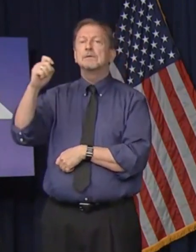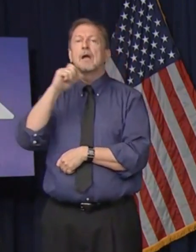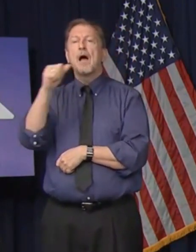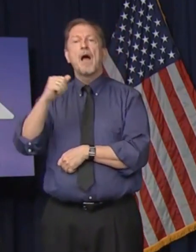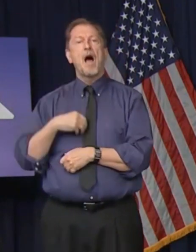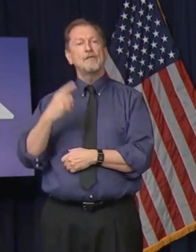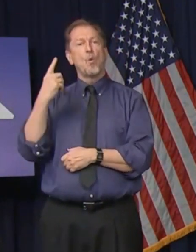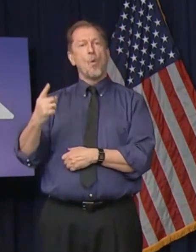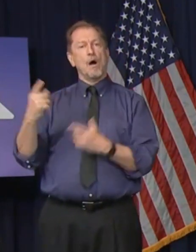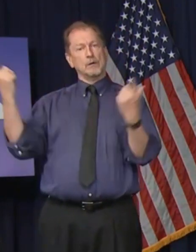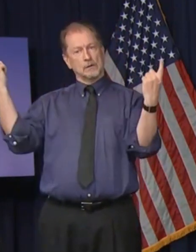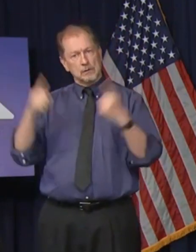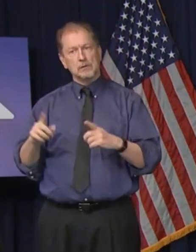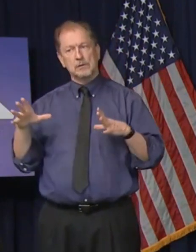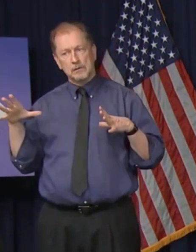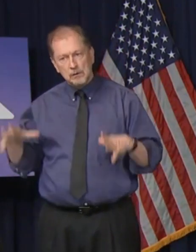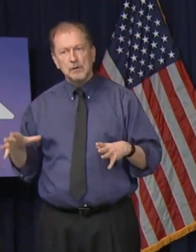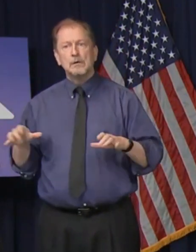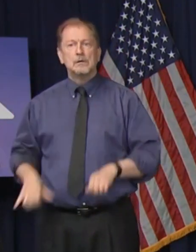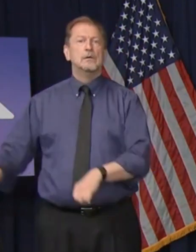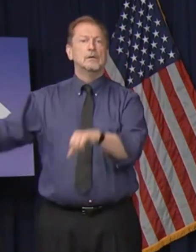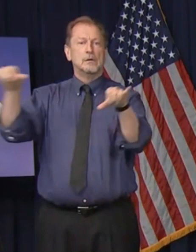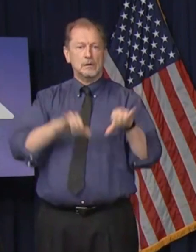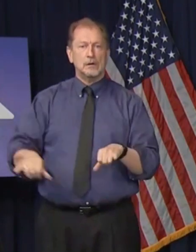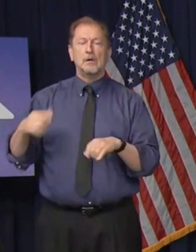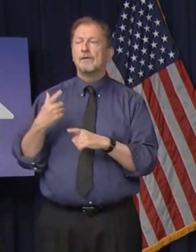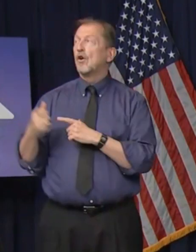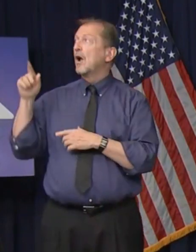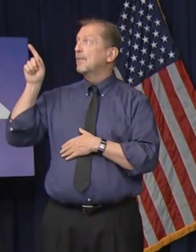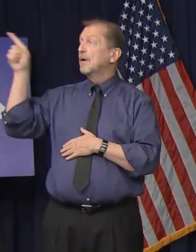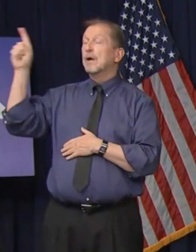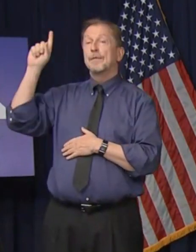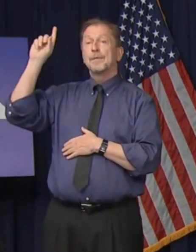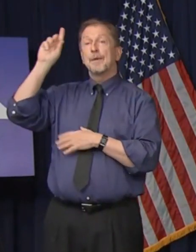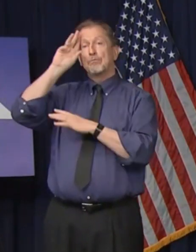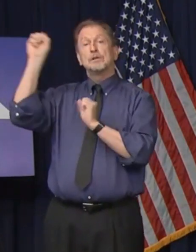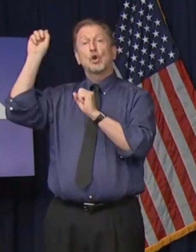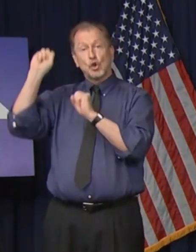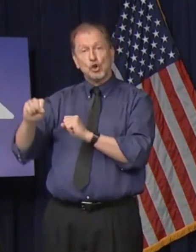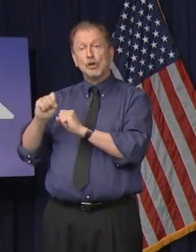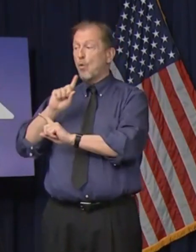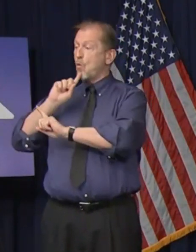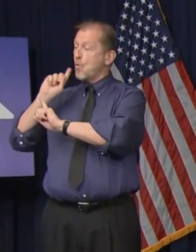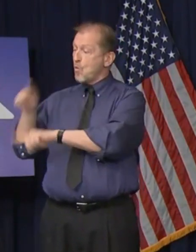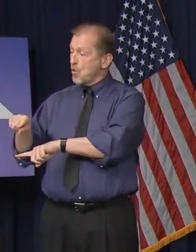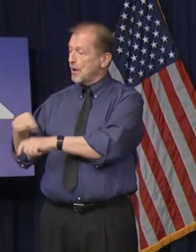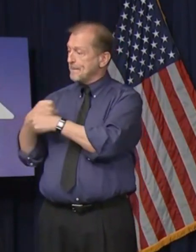of the market that would have come from the Defense Production Act being utilized here.